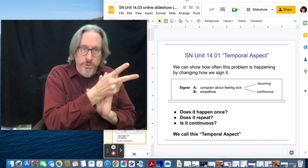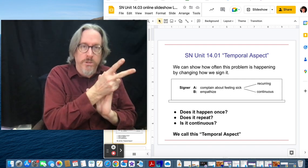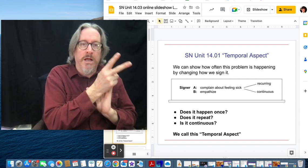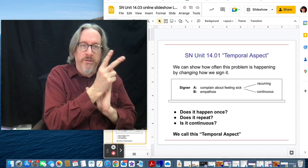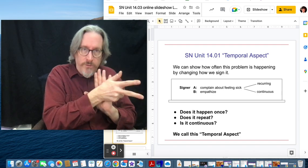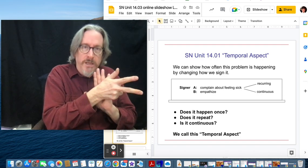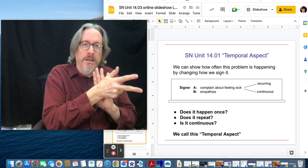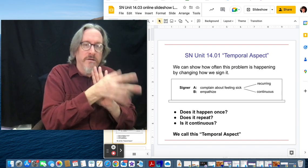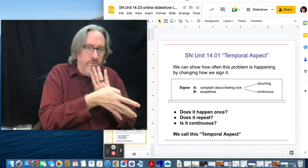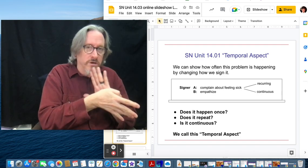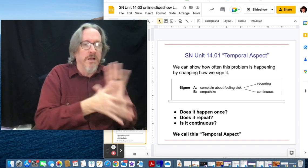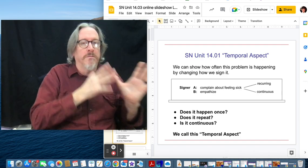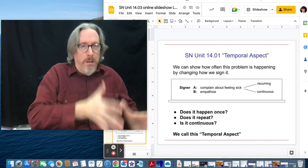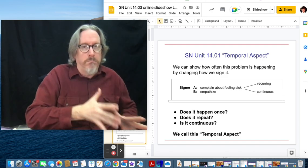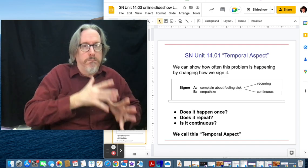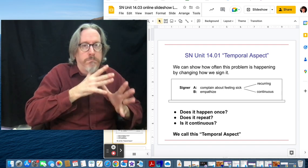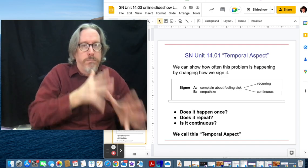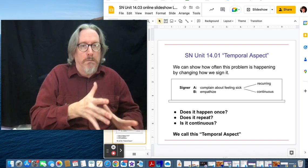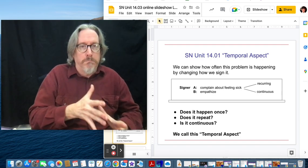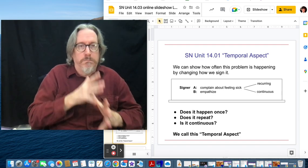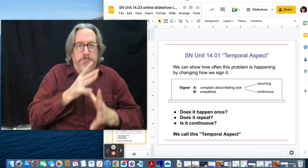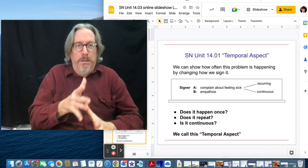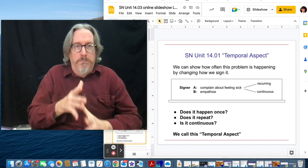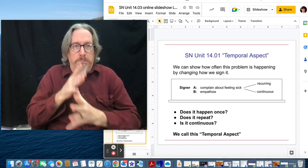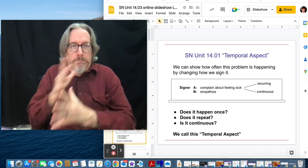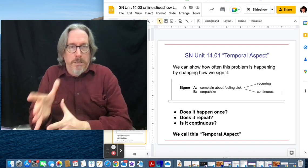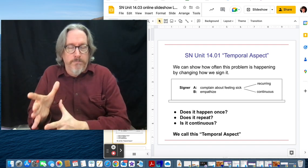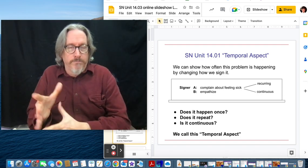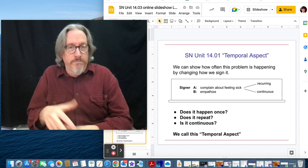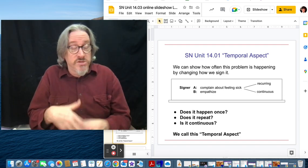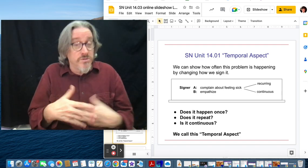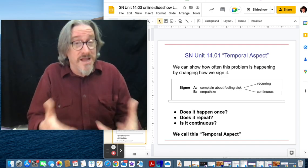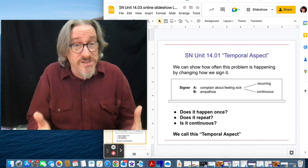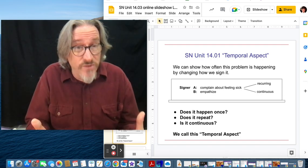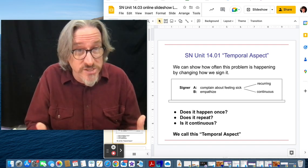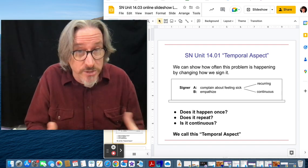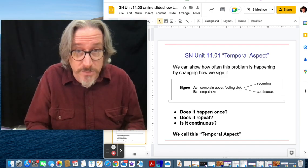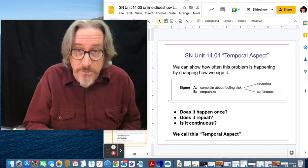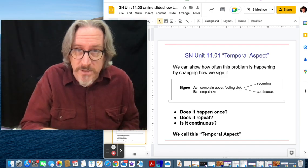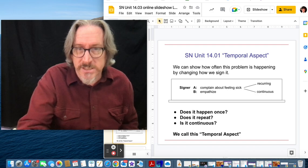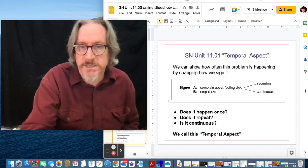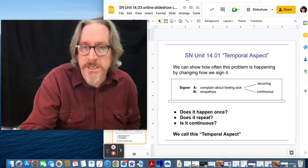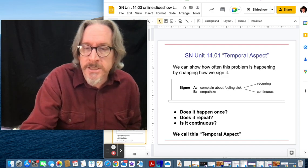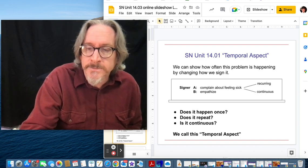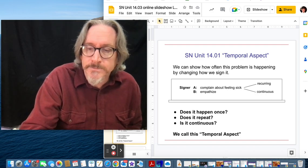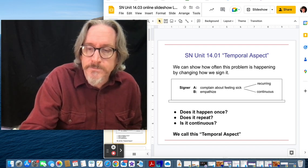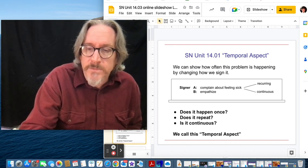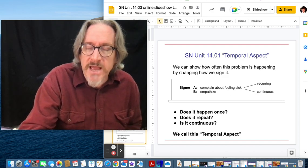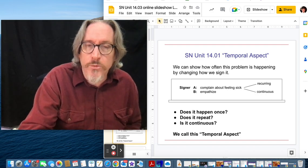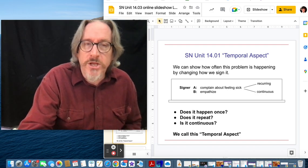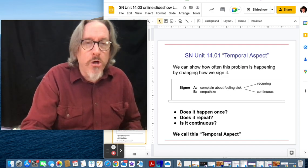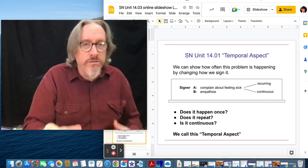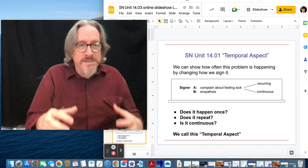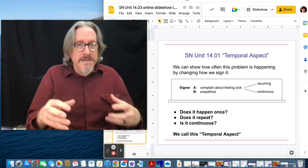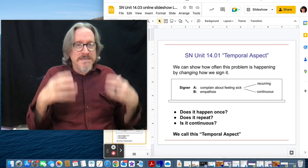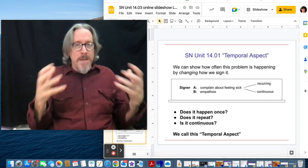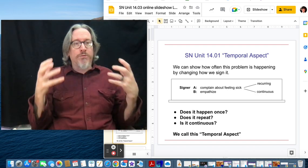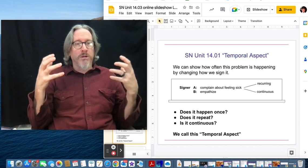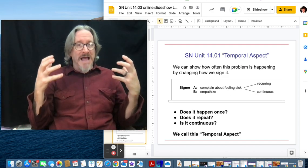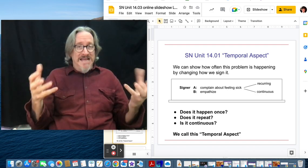1 o'clock, 2 o'clock, 3 o'clock, 4 o'clock, blah, blah, blah, blah. So there are lots of ways you can play with these. And we call